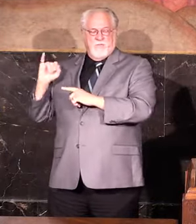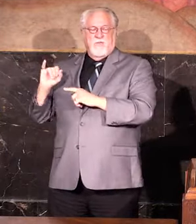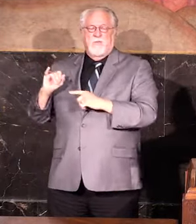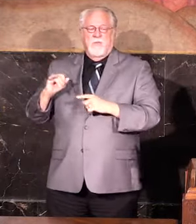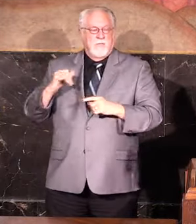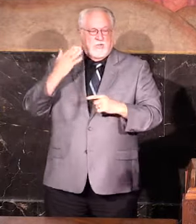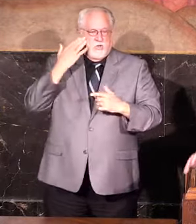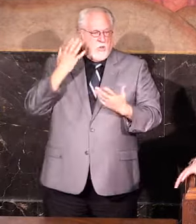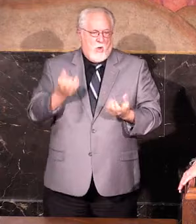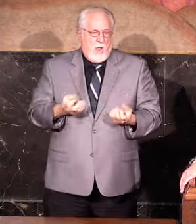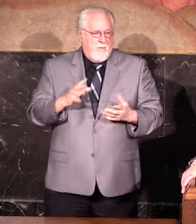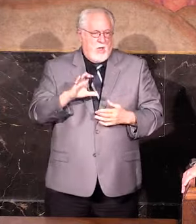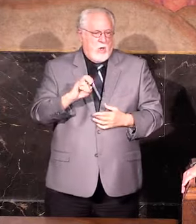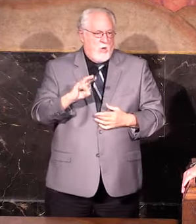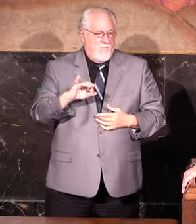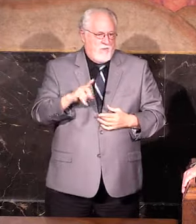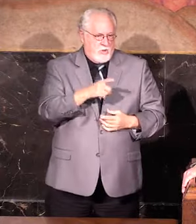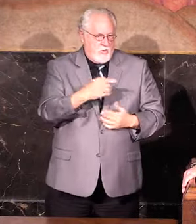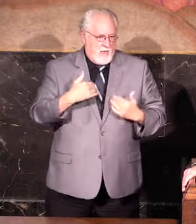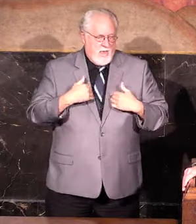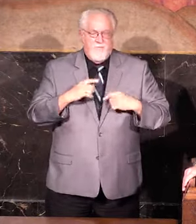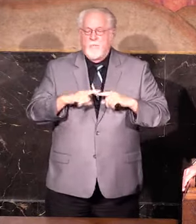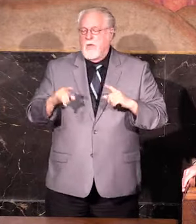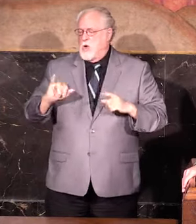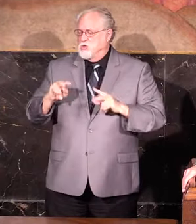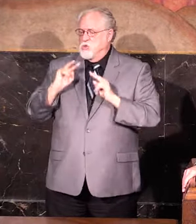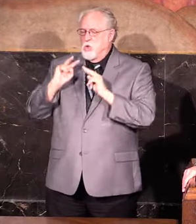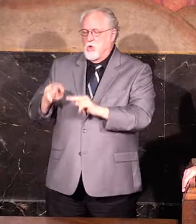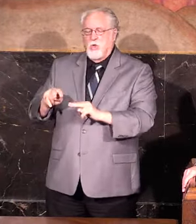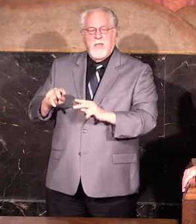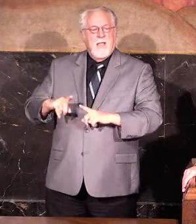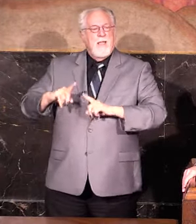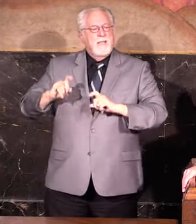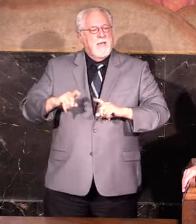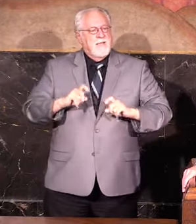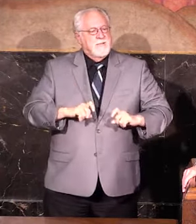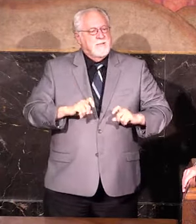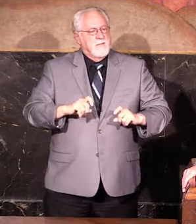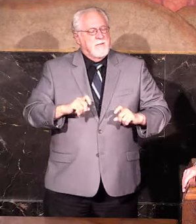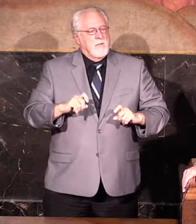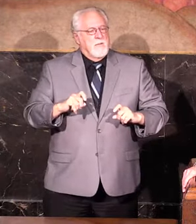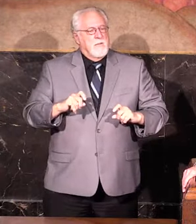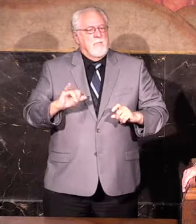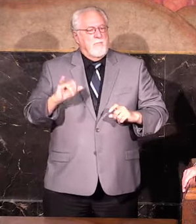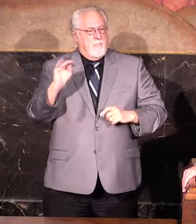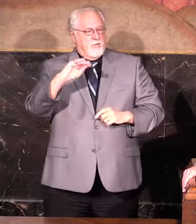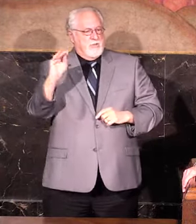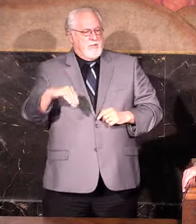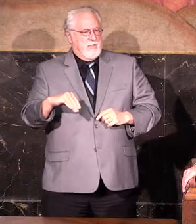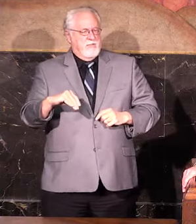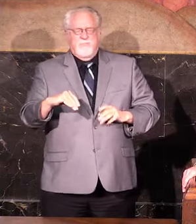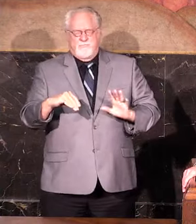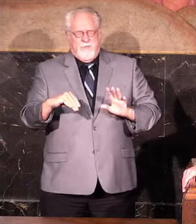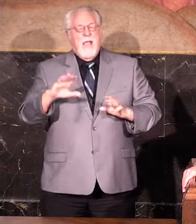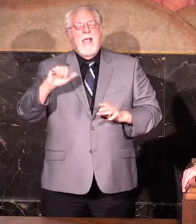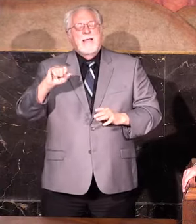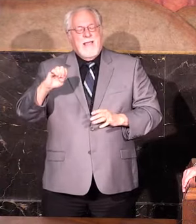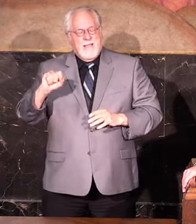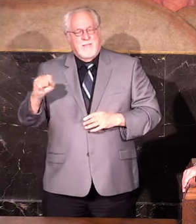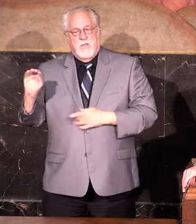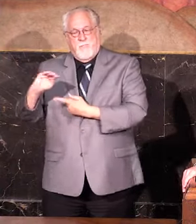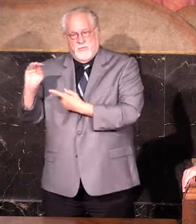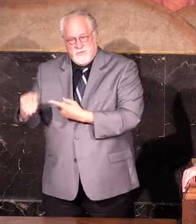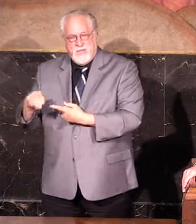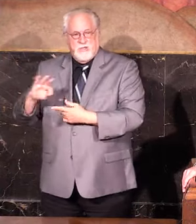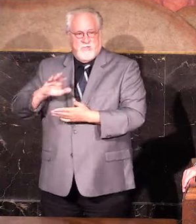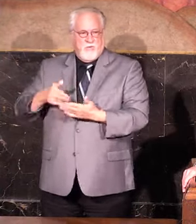how much COVID you have. But you also want to look at your tests as a percentage, your cases as a percentage of